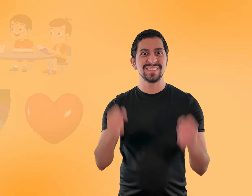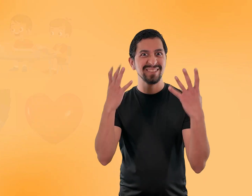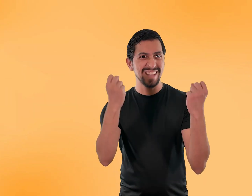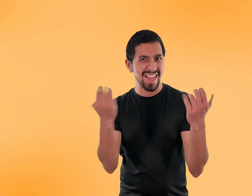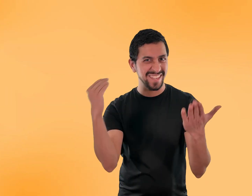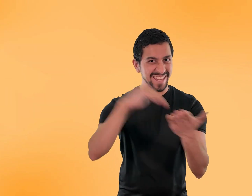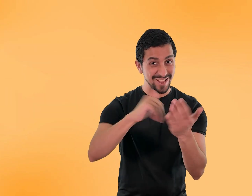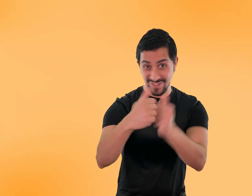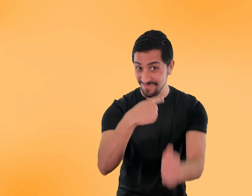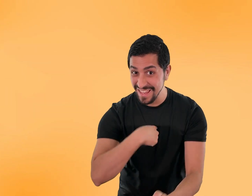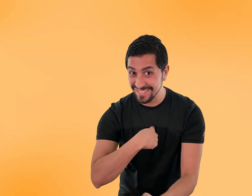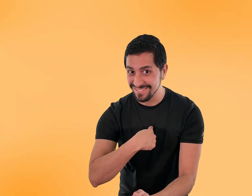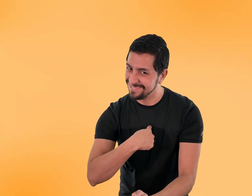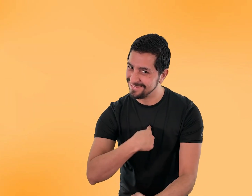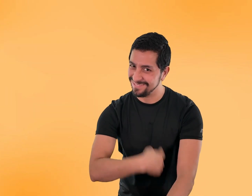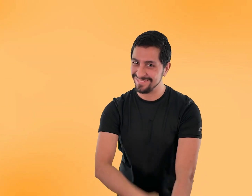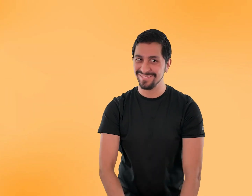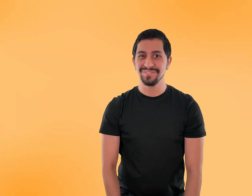Sign it again with me.